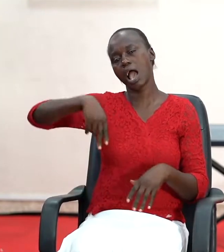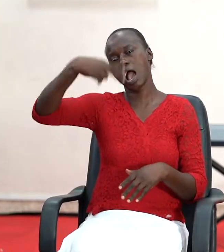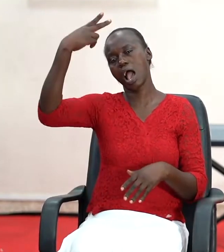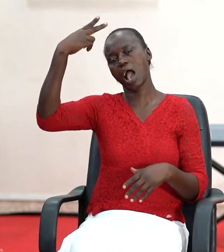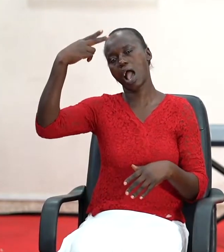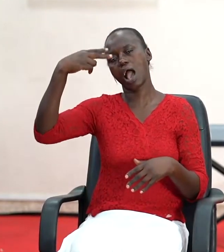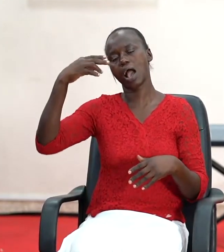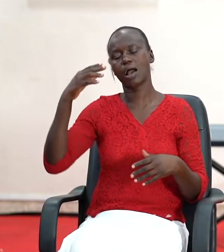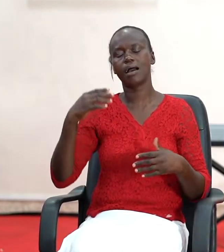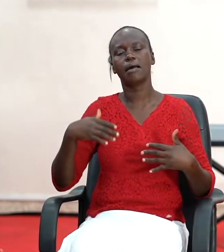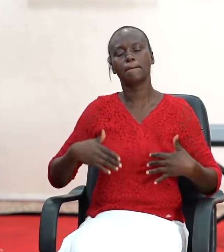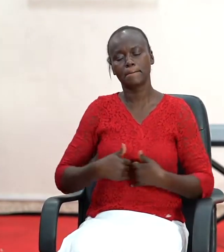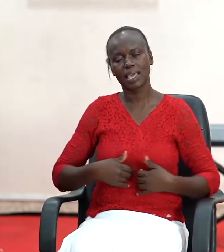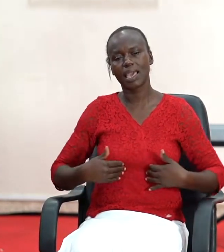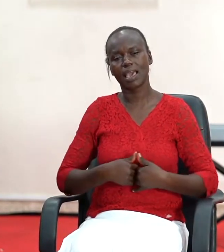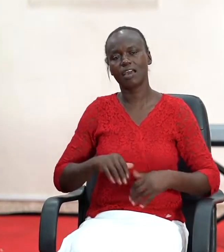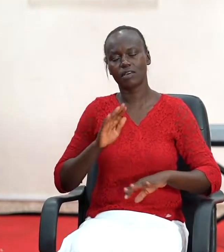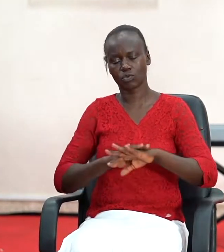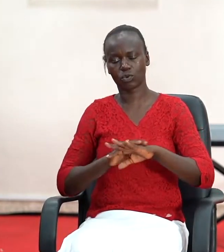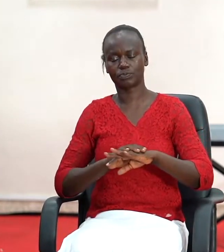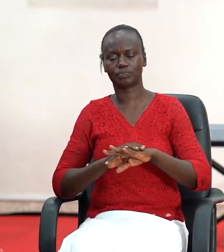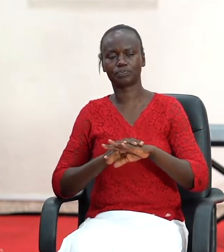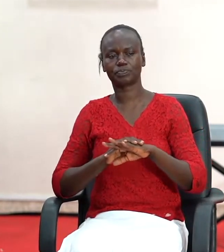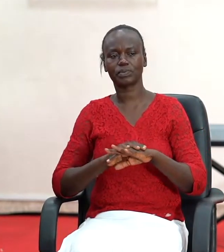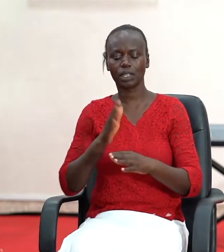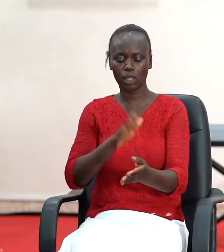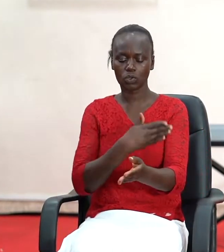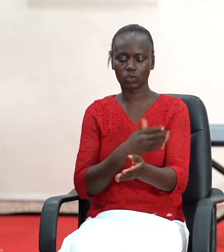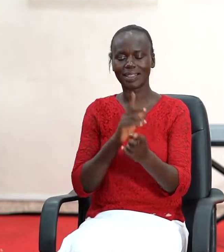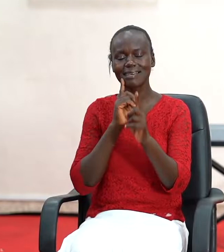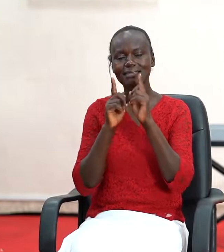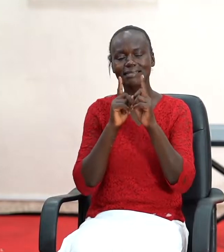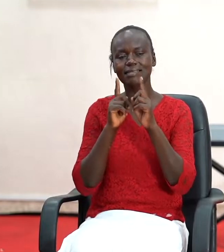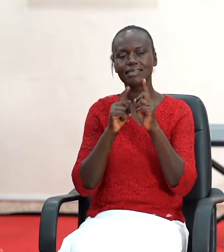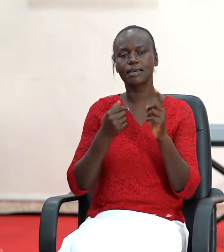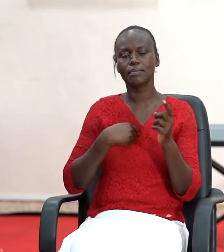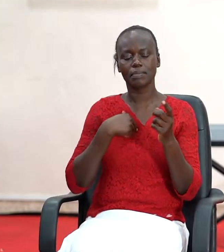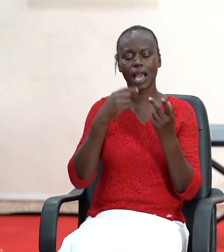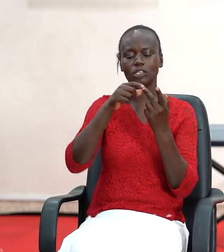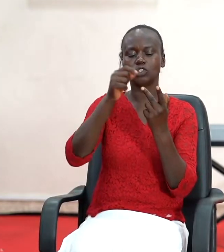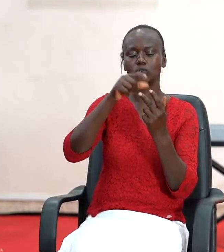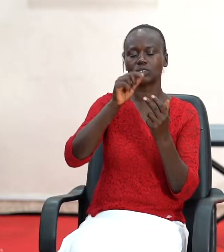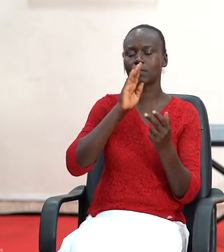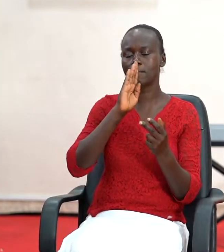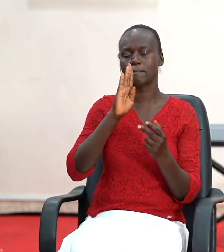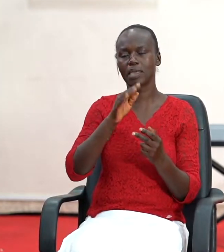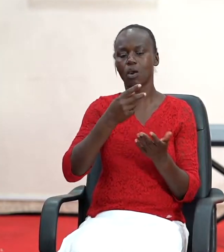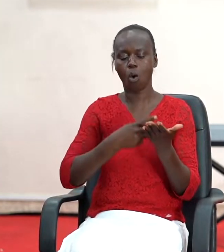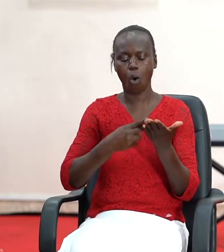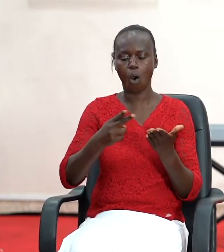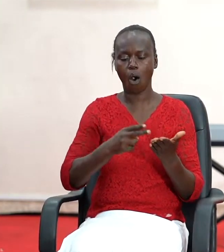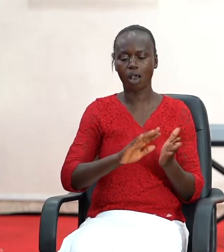moral standing. There's a song that says, I choose to be holy, set apart for